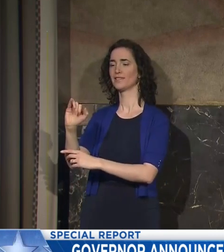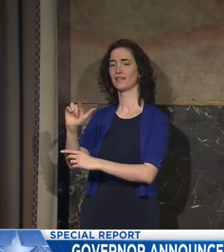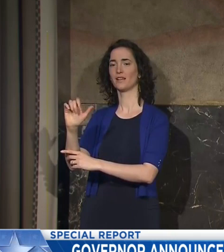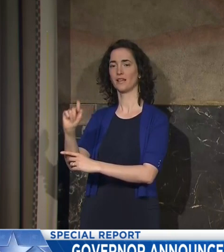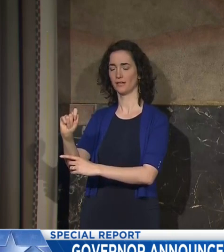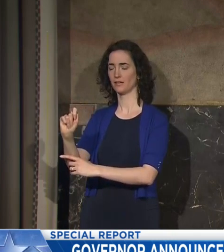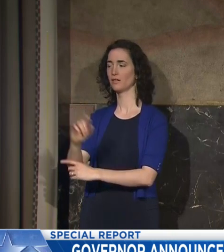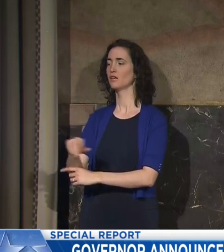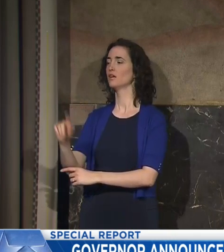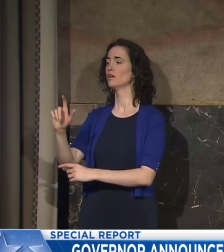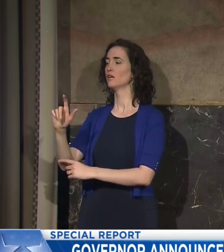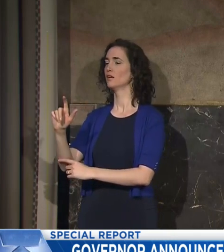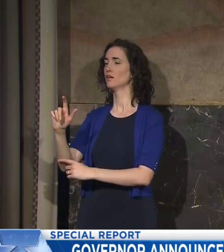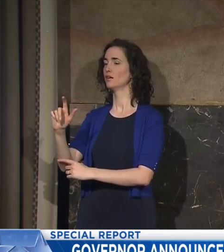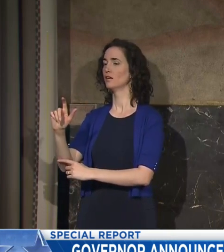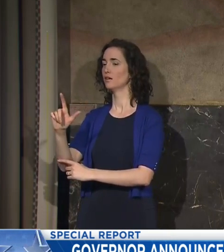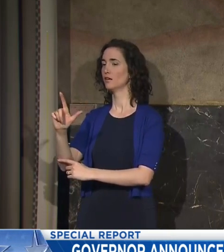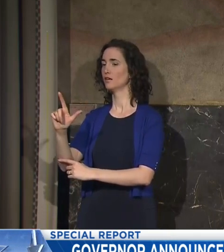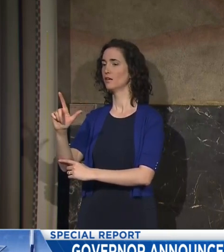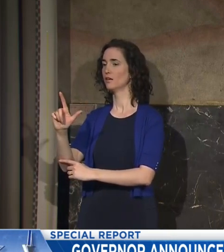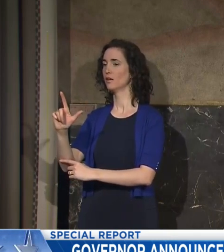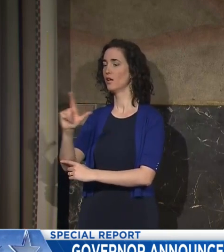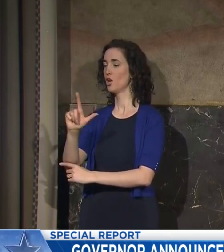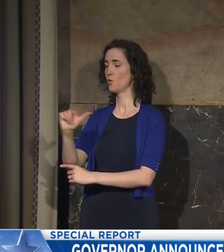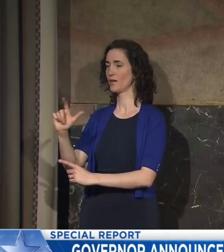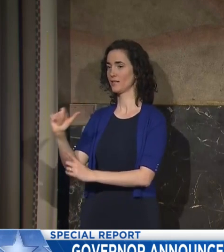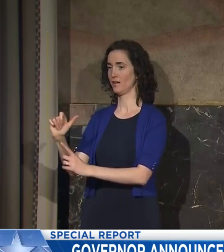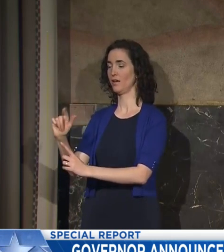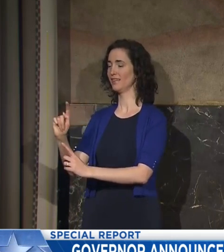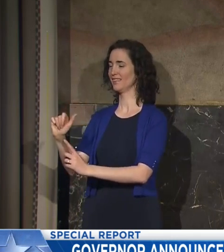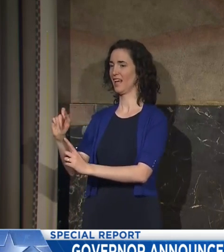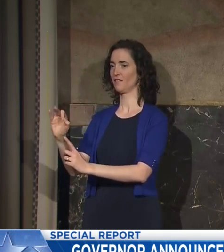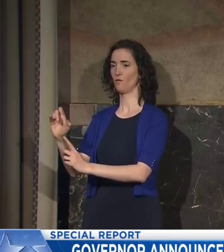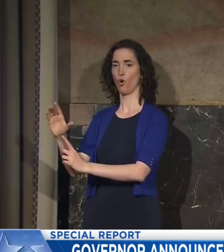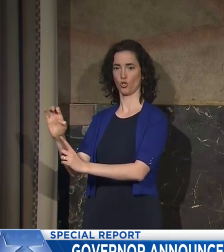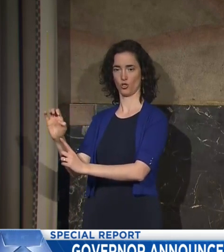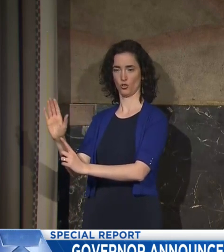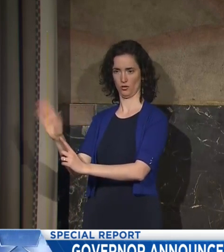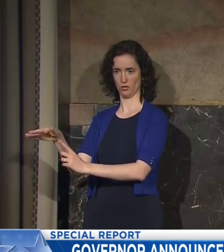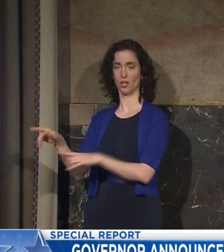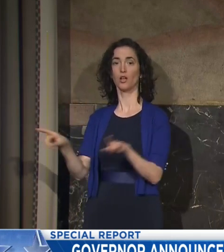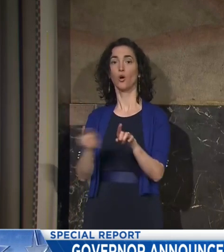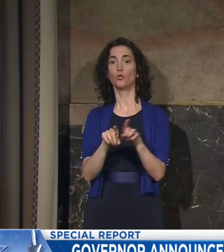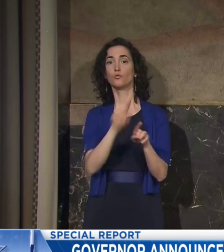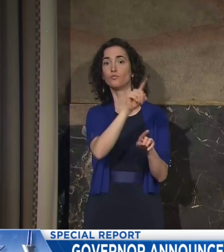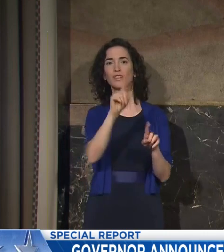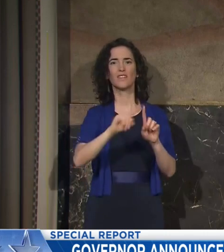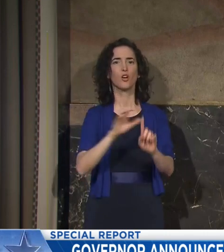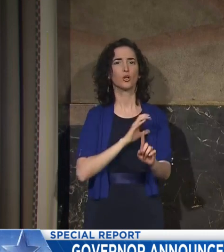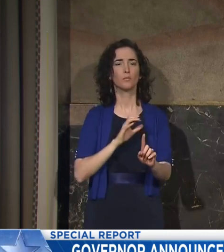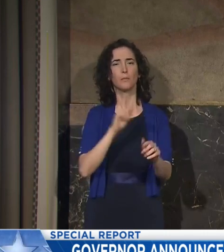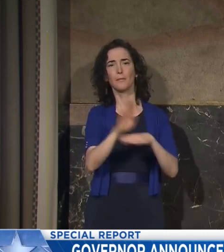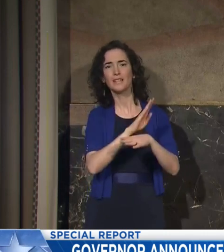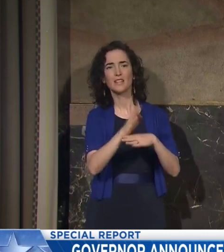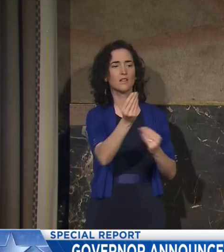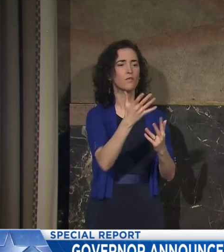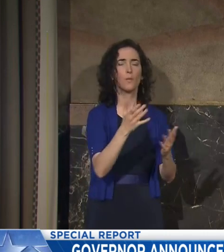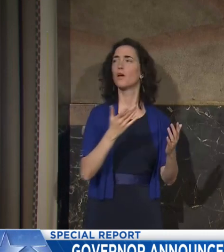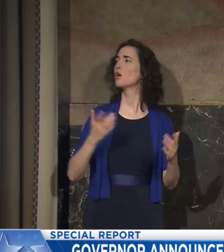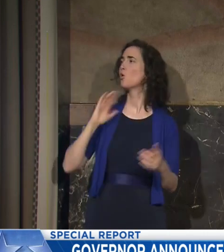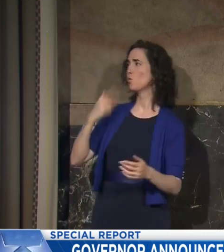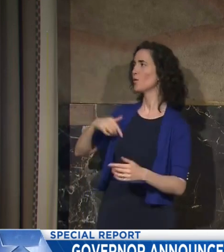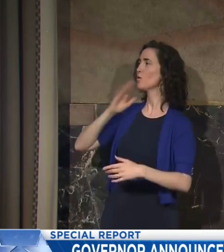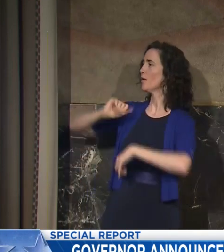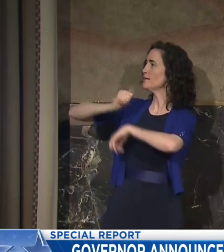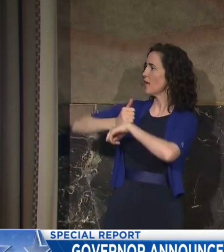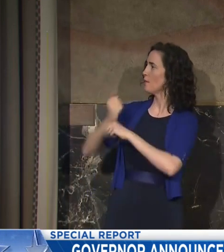trade associations about protective measures that they will put in place for the safety of their customers and their employees.